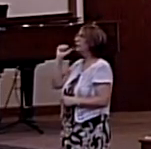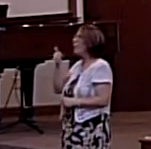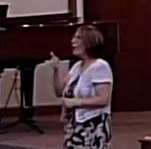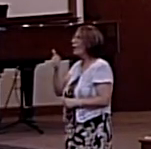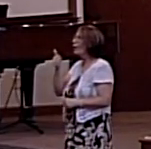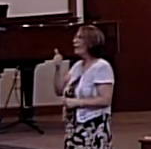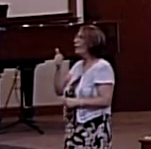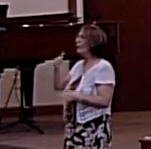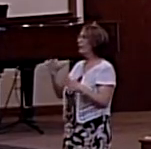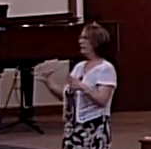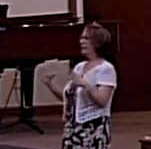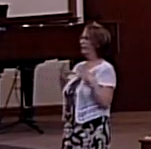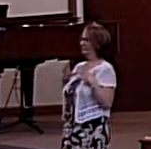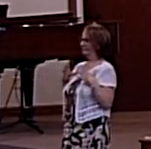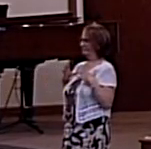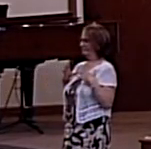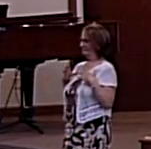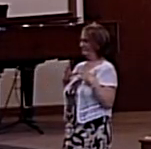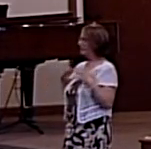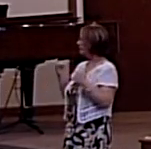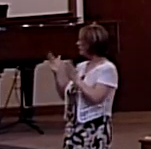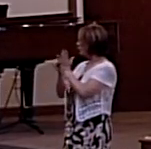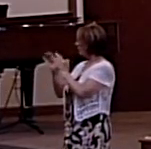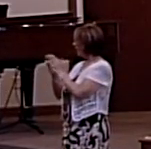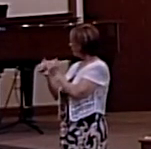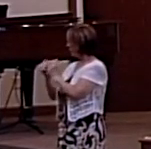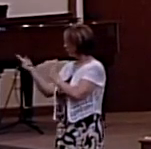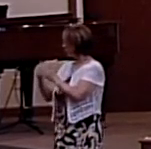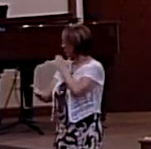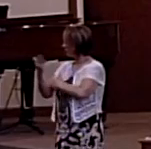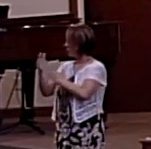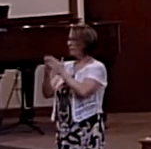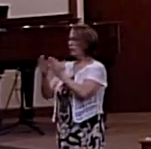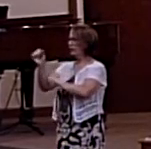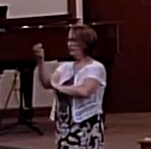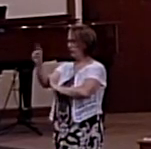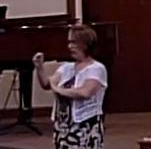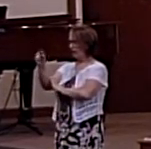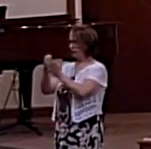take a little bit of time off. If you have your Bibles with you this morning,